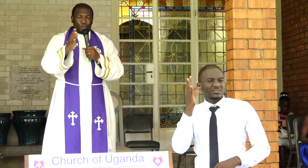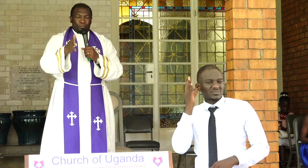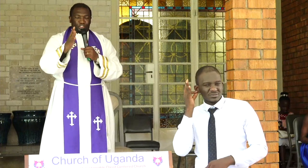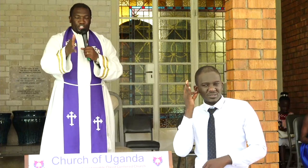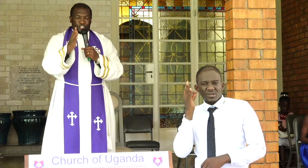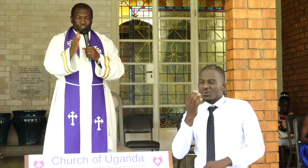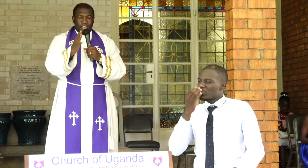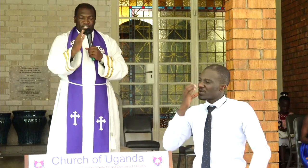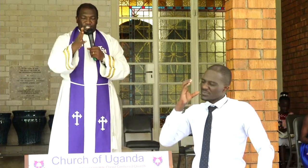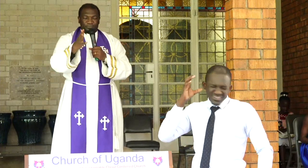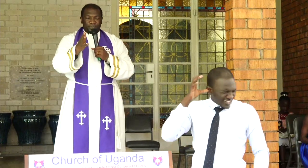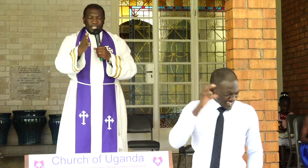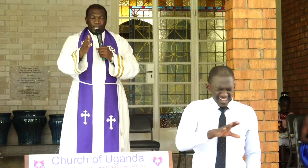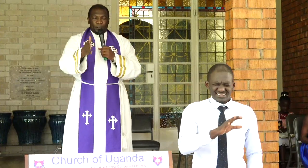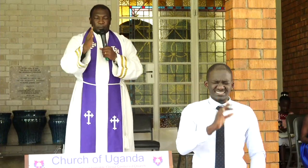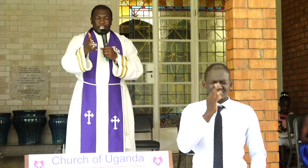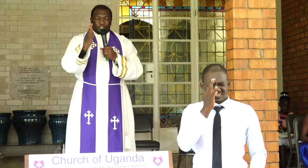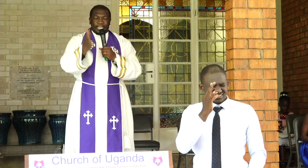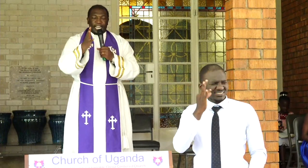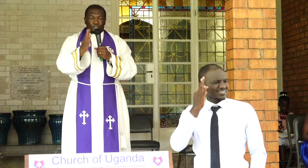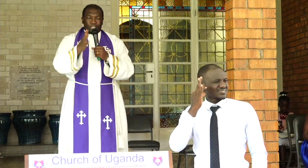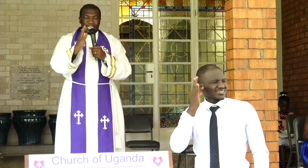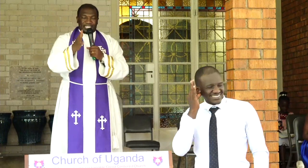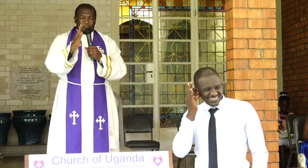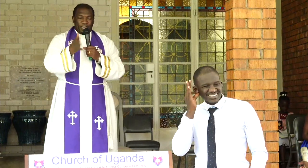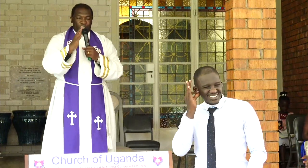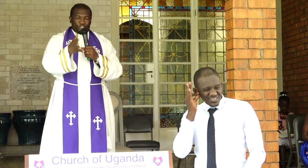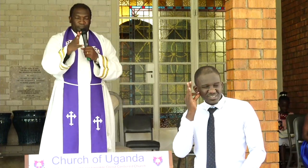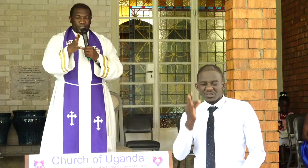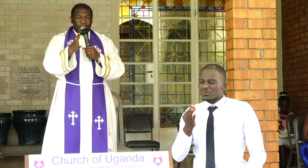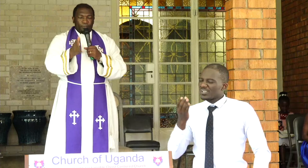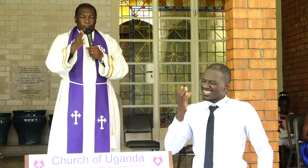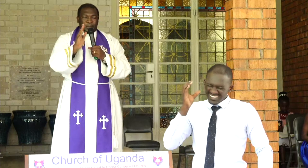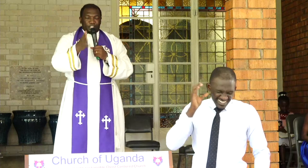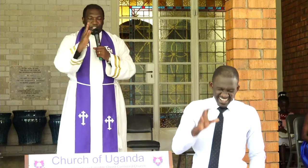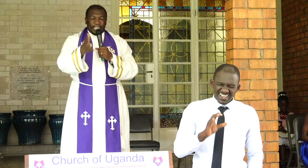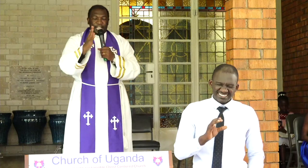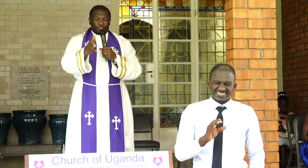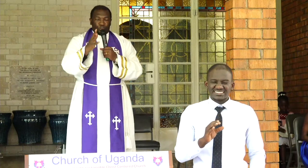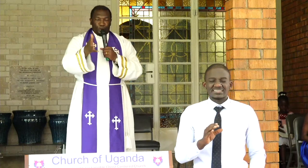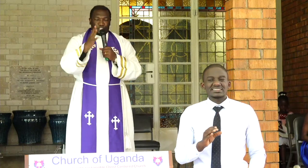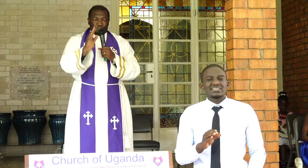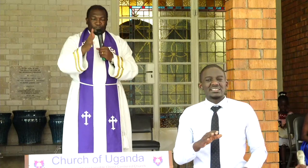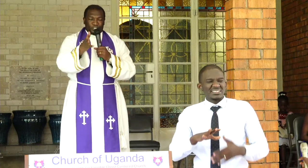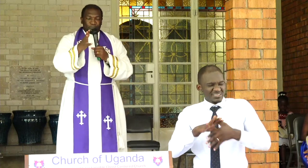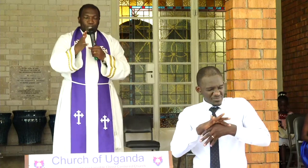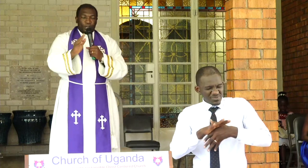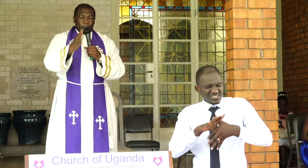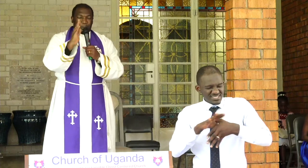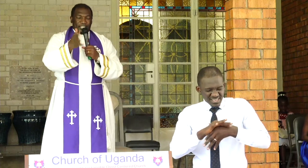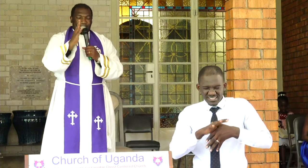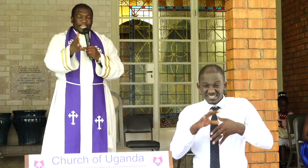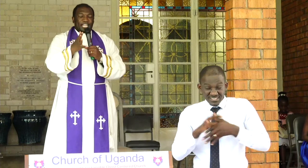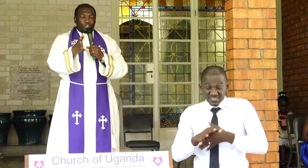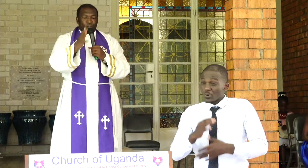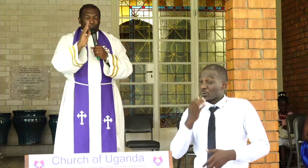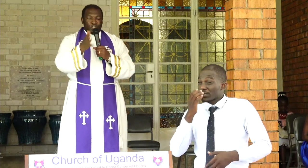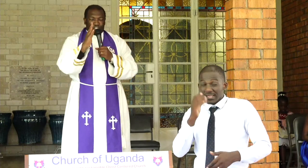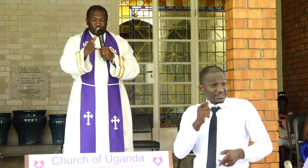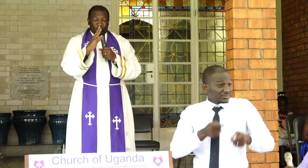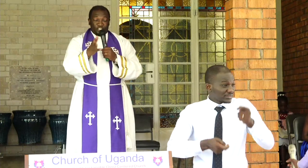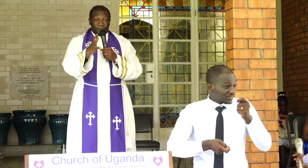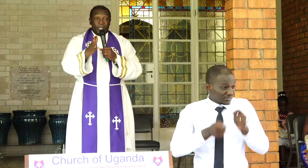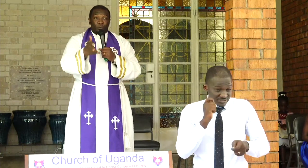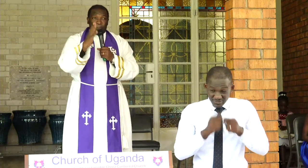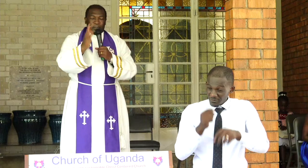curse on homosexuality. We place a curse on lesbianism. We place a curse on witchcraft. We place a curse on